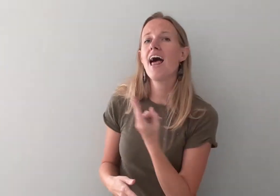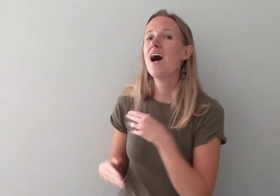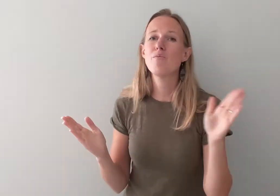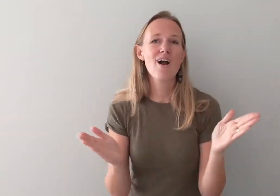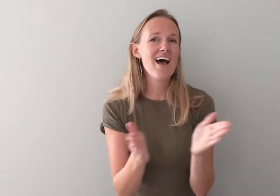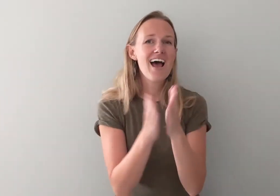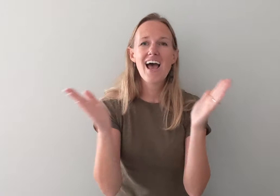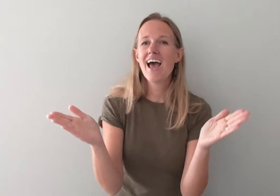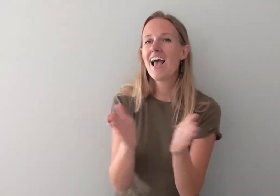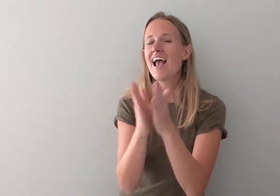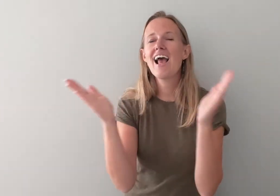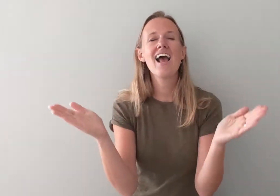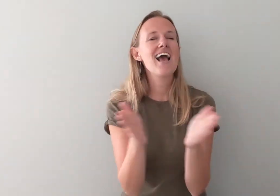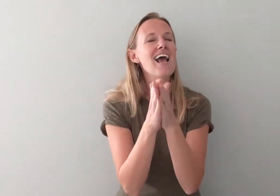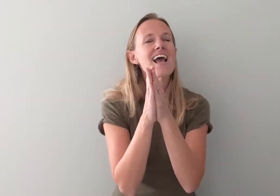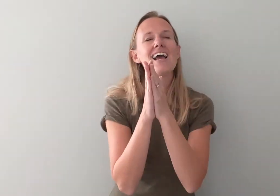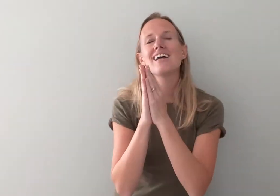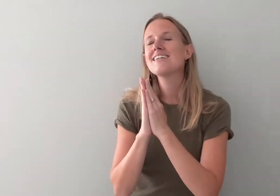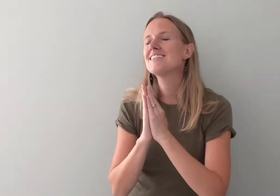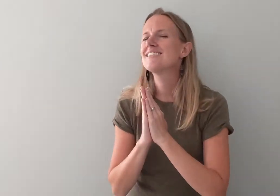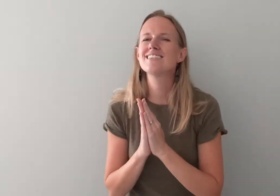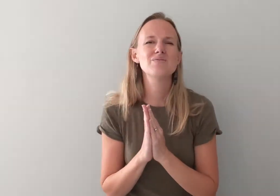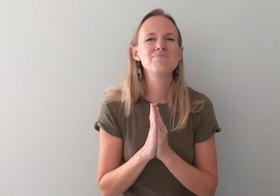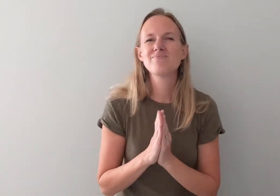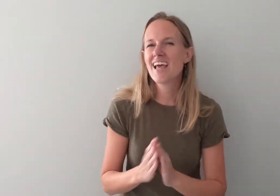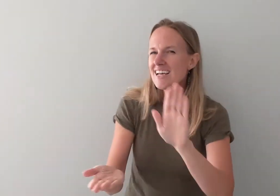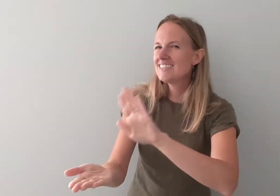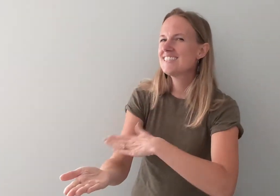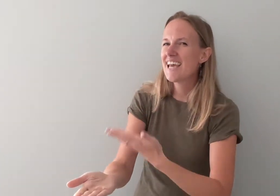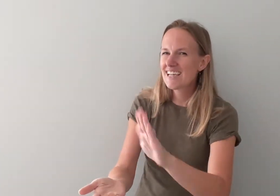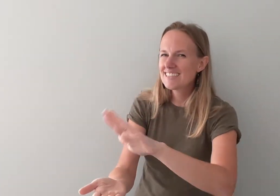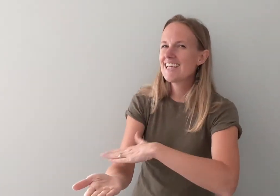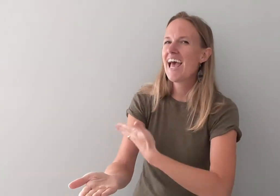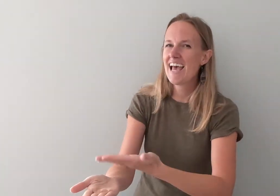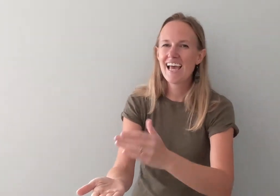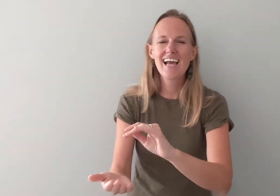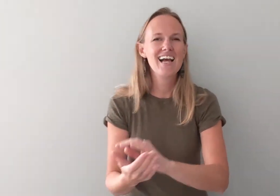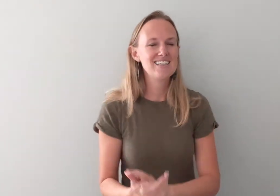our praise. We sing,